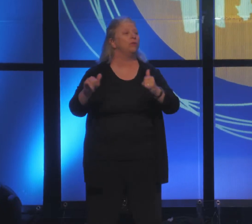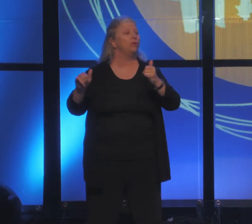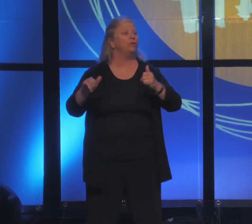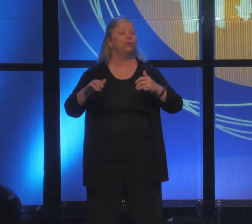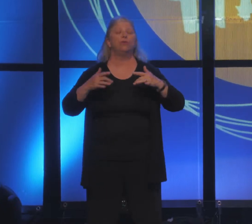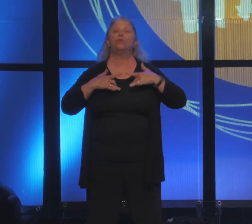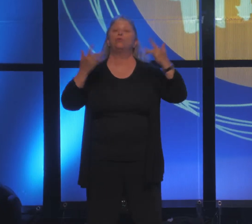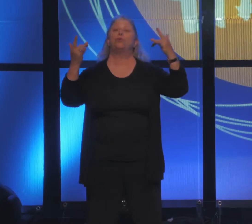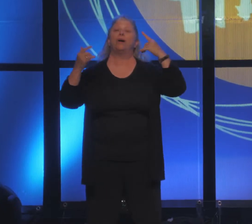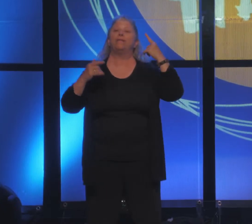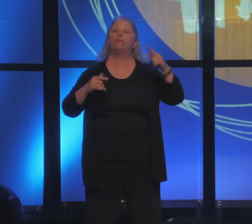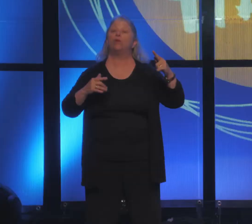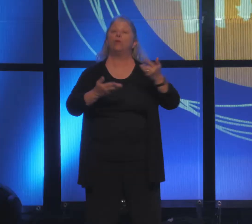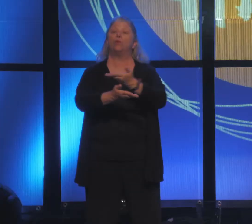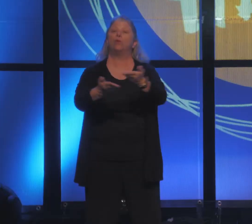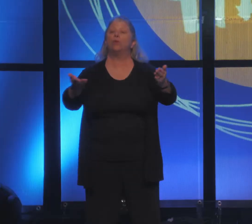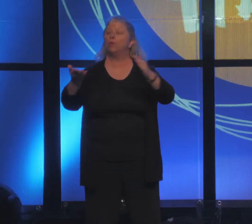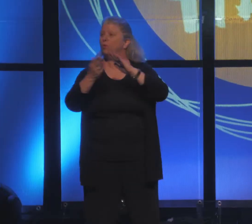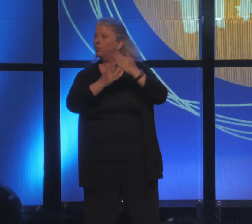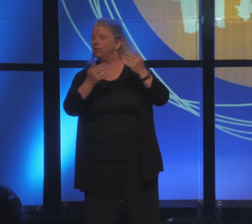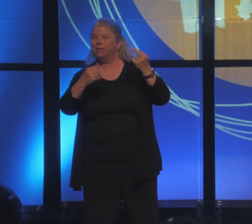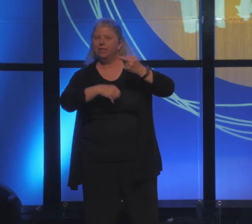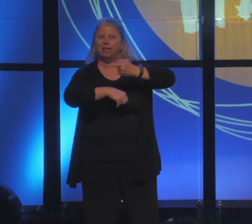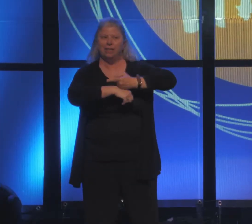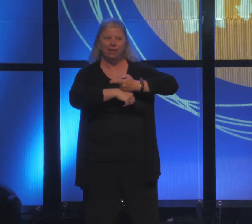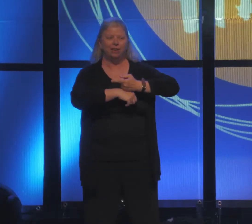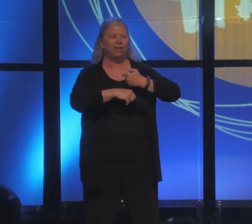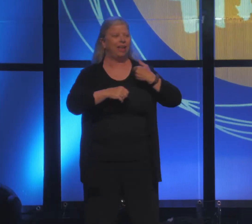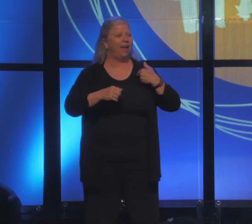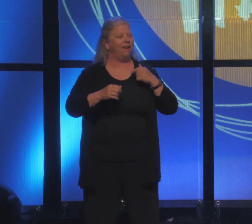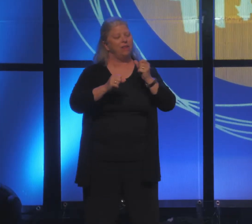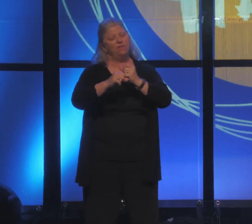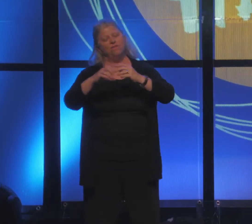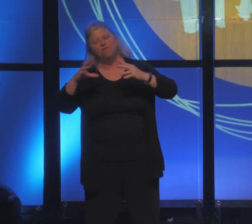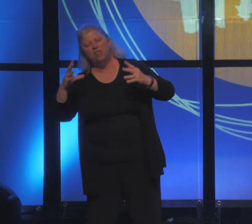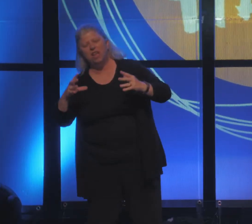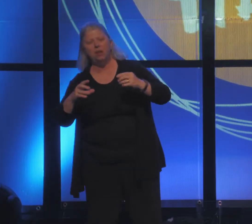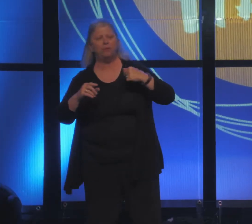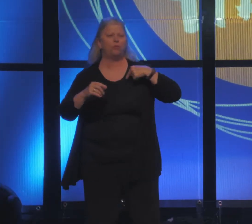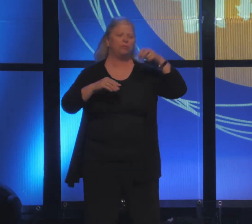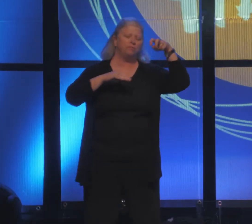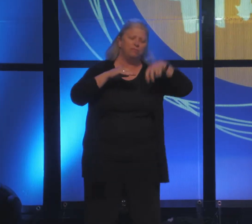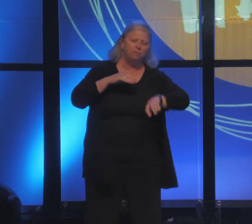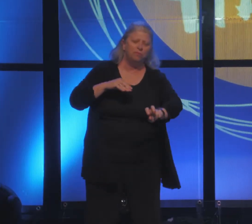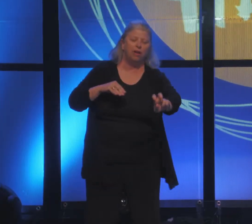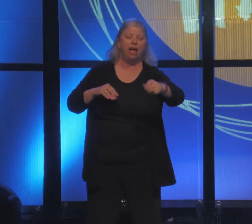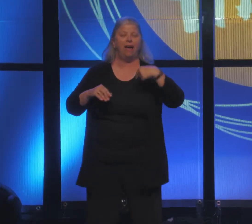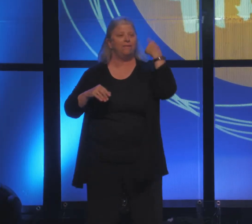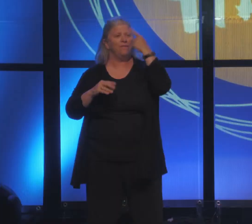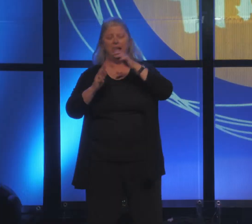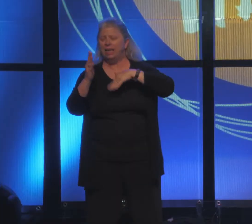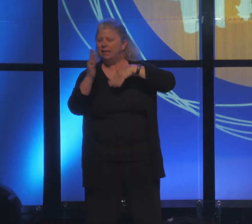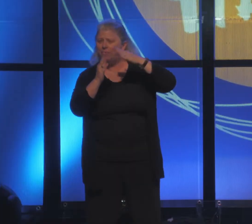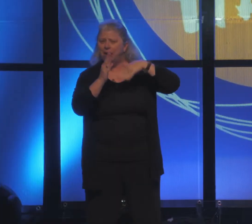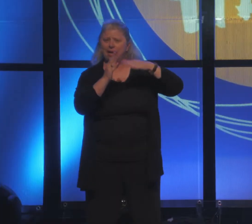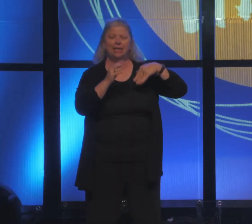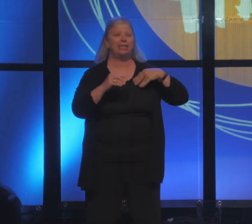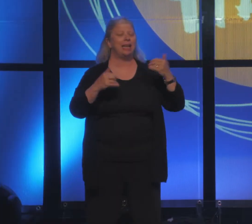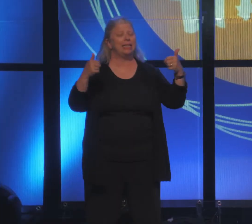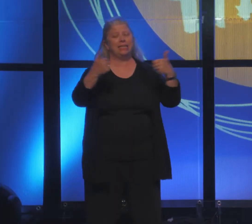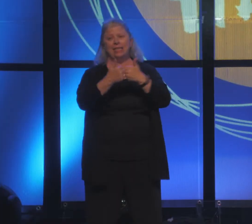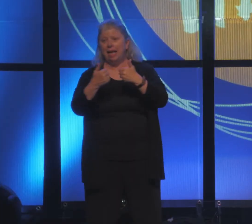throwing this for the community today. We have inflatables, and we have face painting, and yard